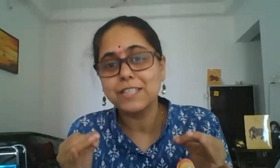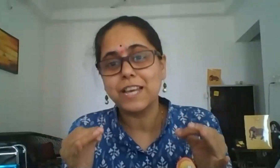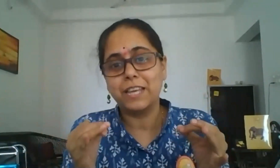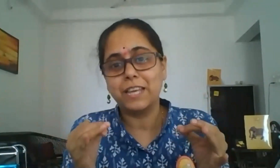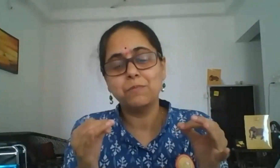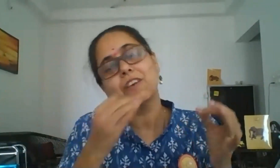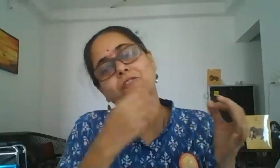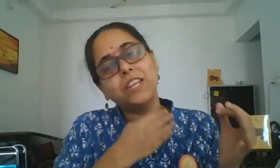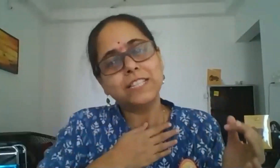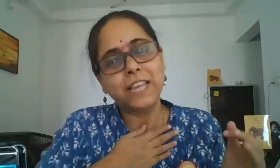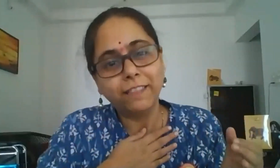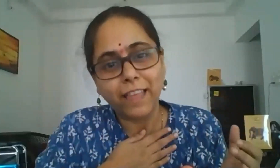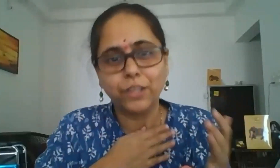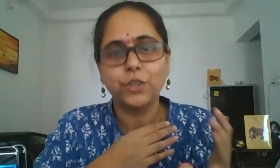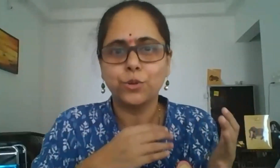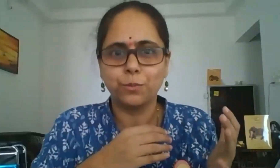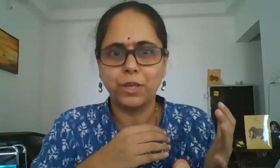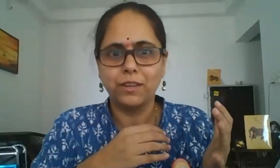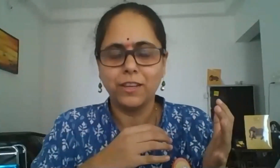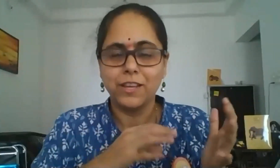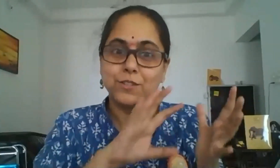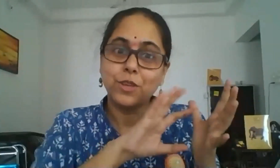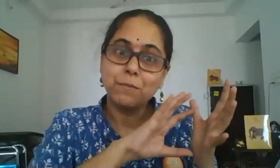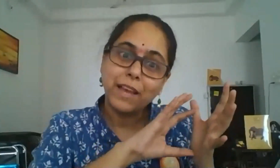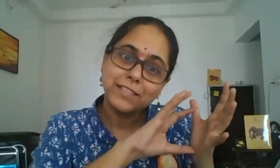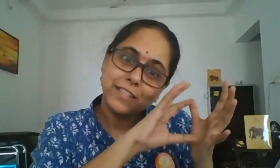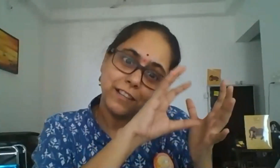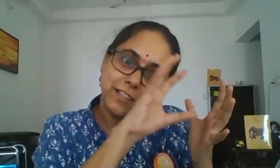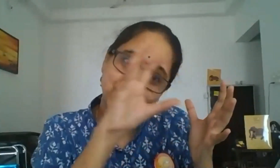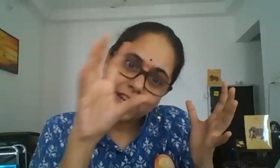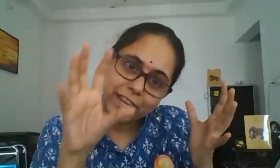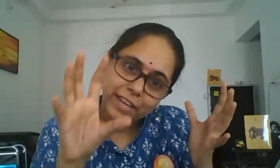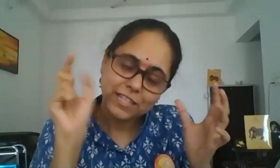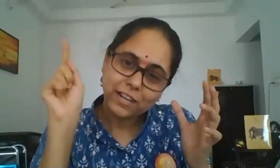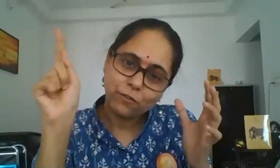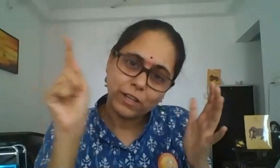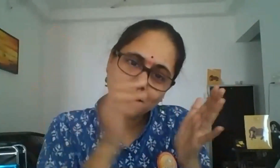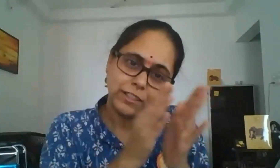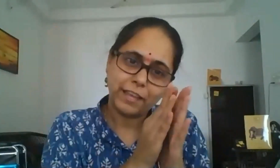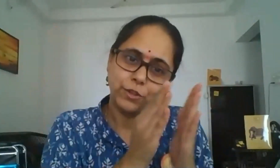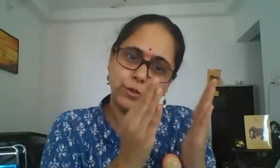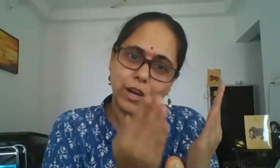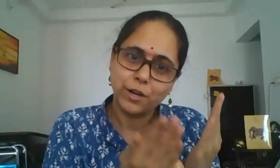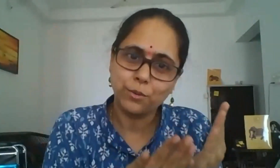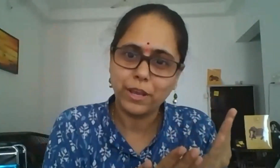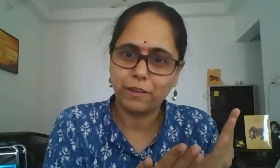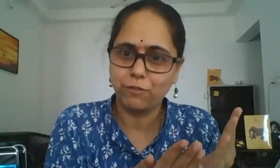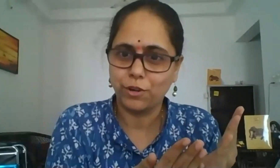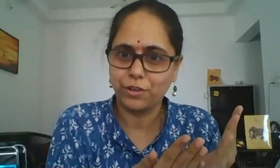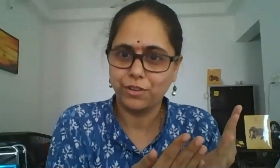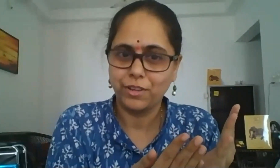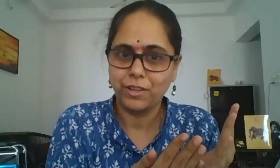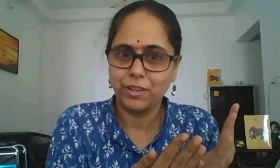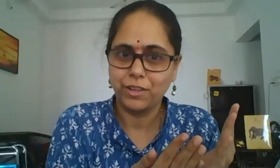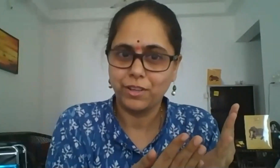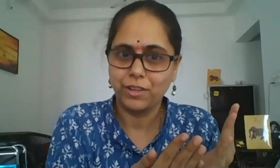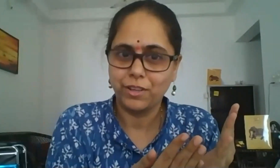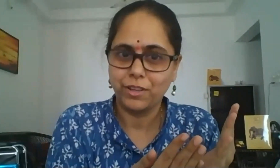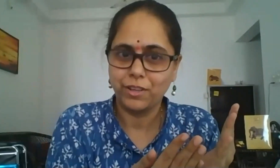time someone is saying thank you to me." So imagine a change that one thank you card could have got. Remember